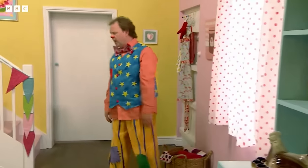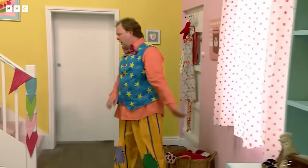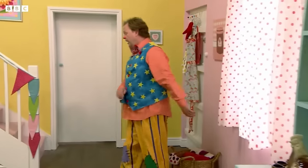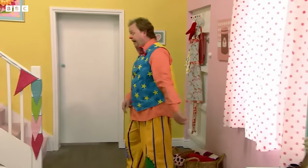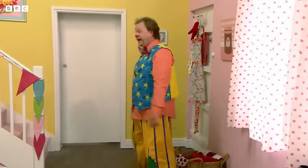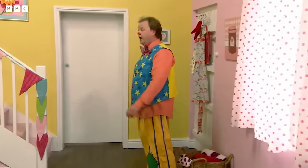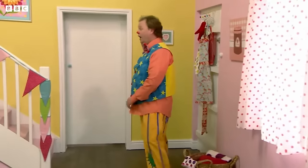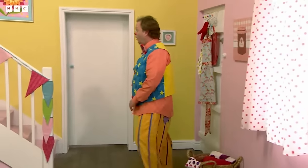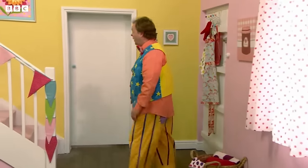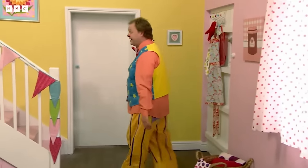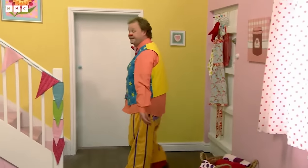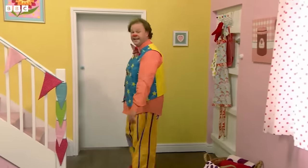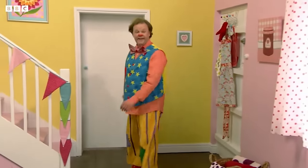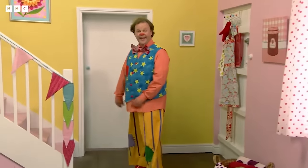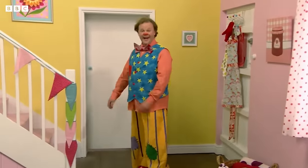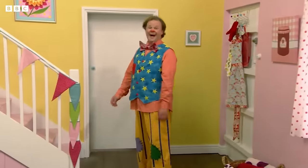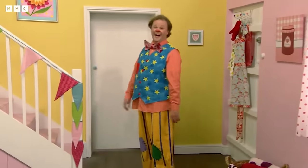Hello, Mr. Tumble.